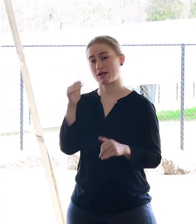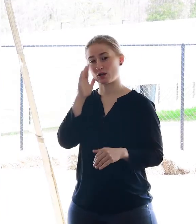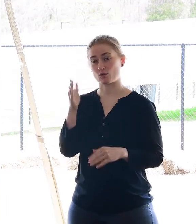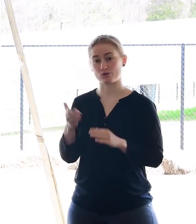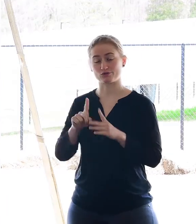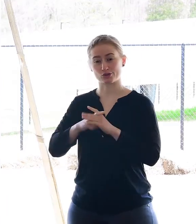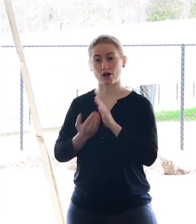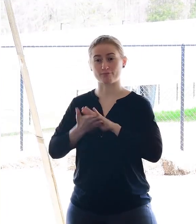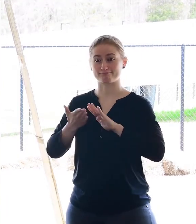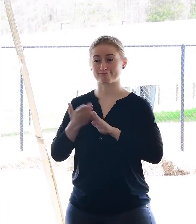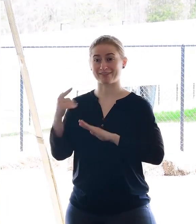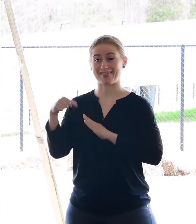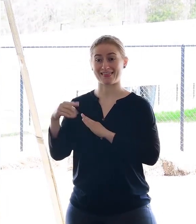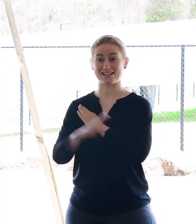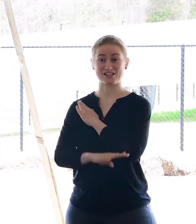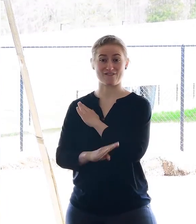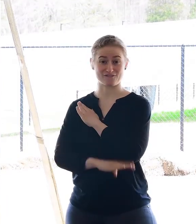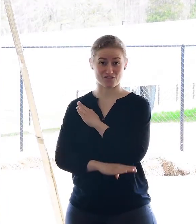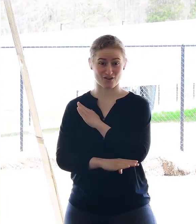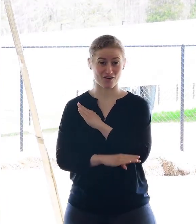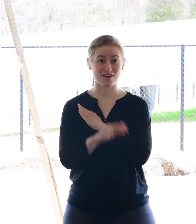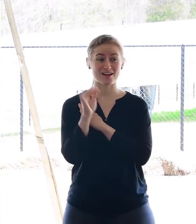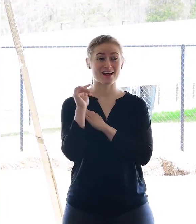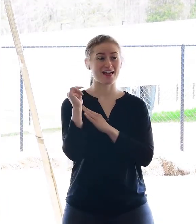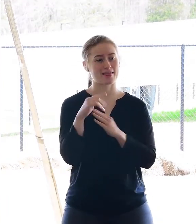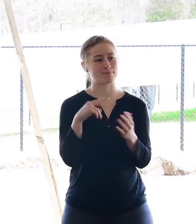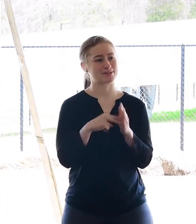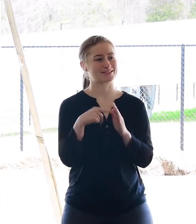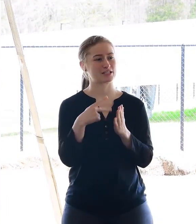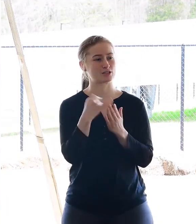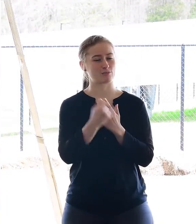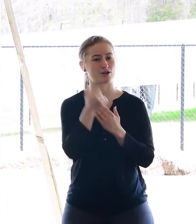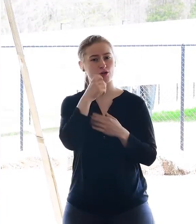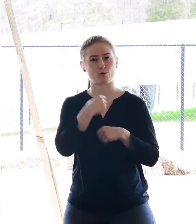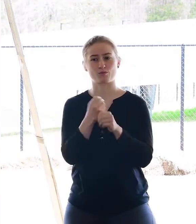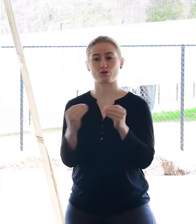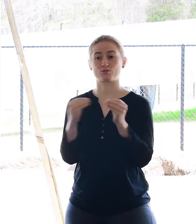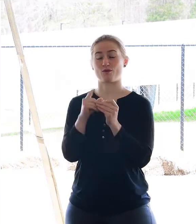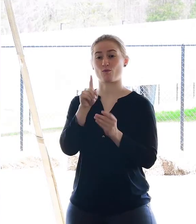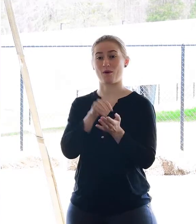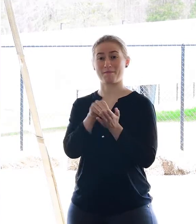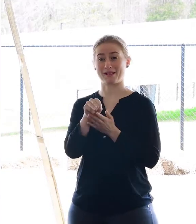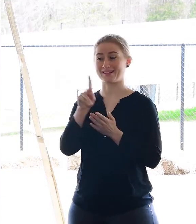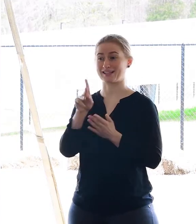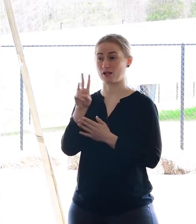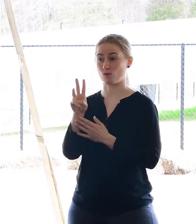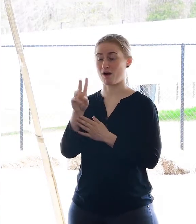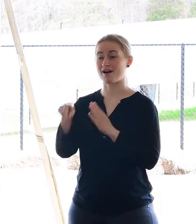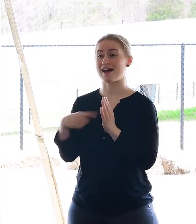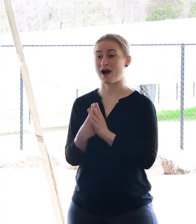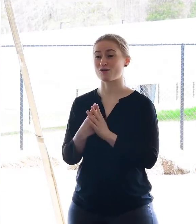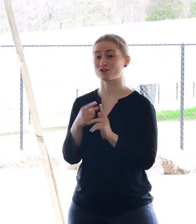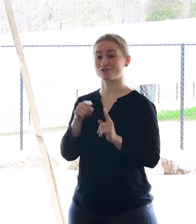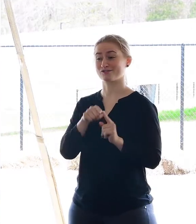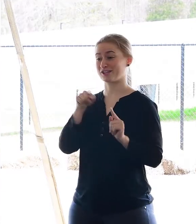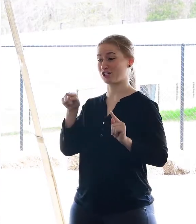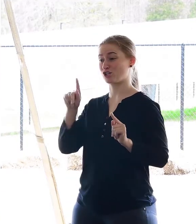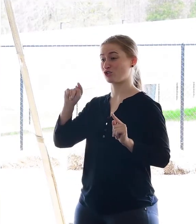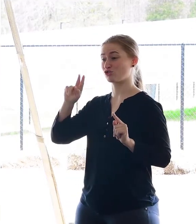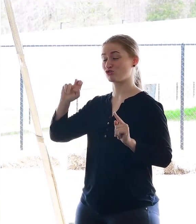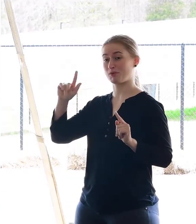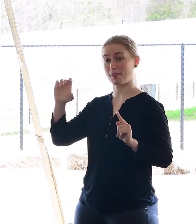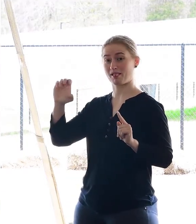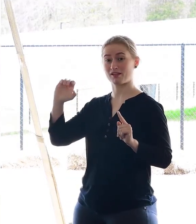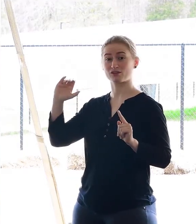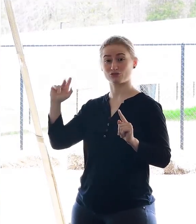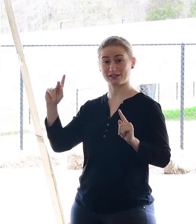this fall, which will, this project is going to produce over 1 million kilowatt hours. Triple Creek will produce over 12